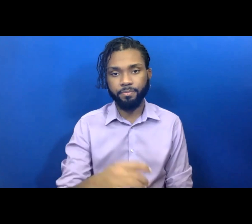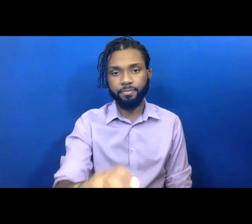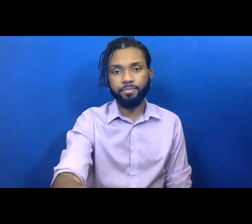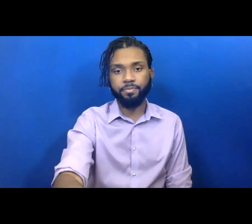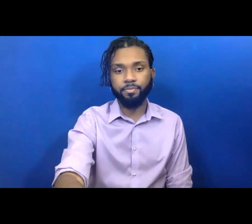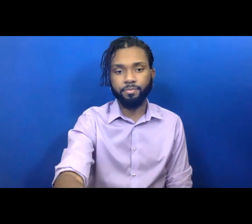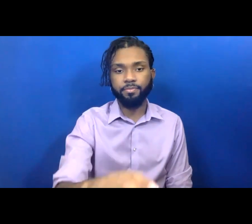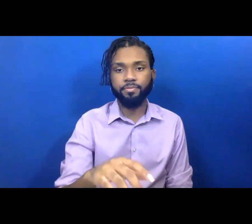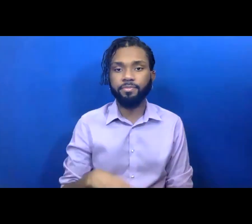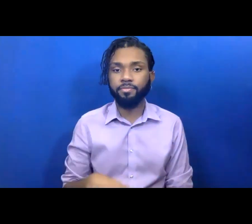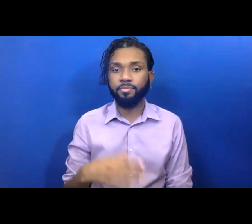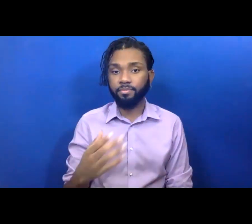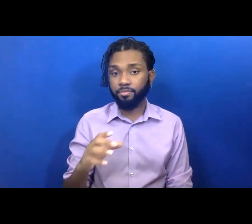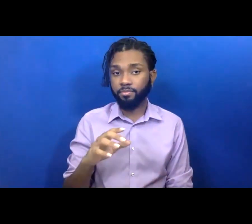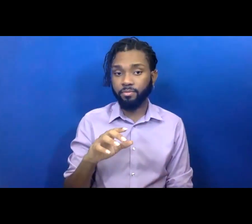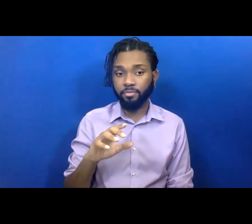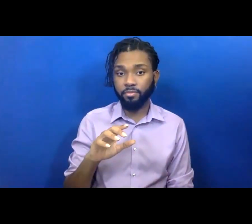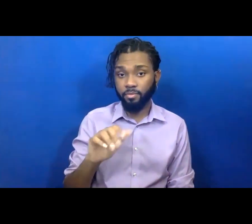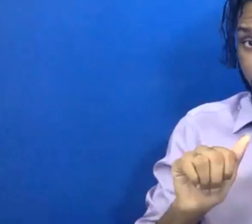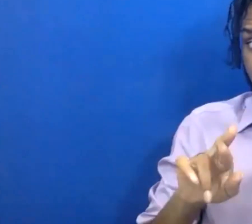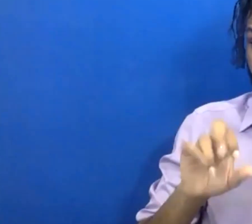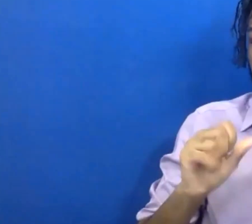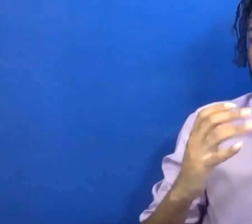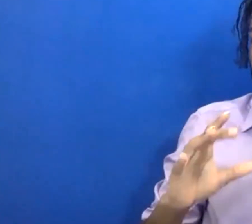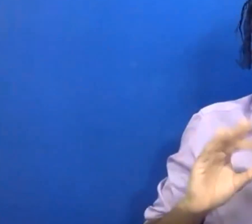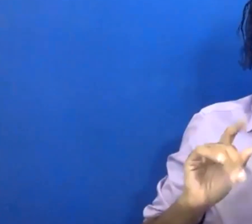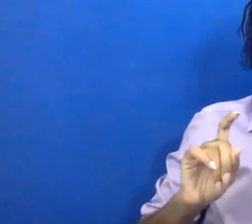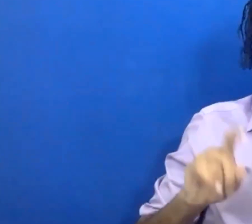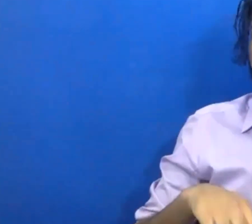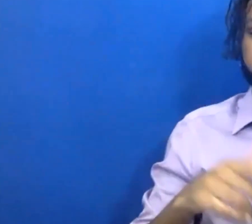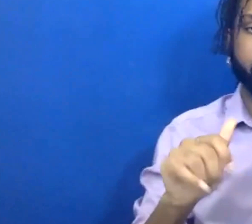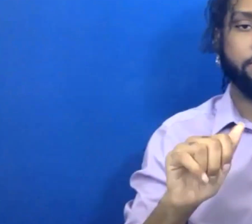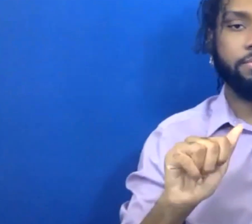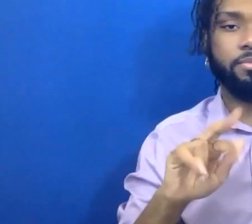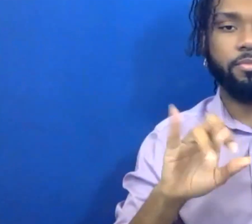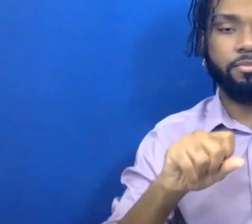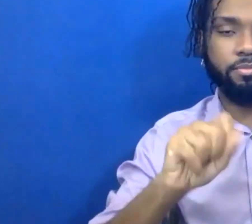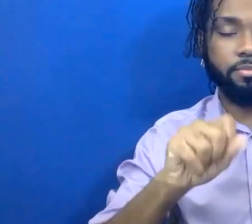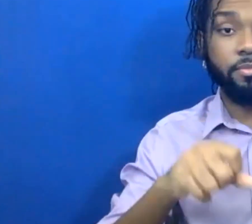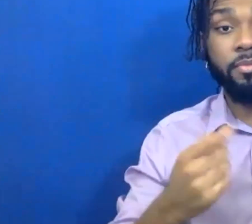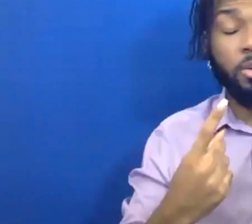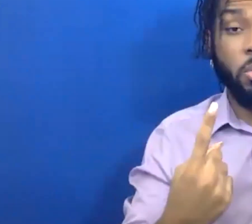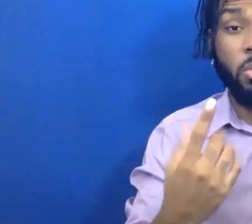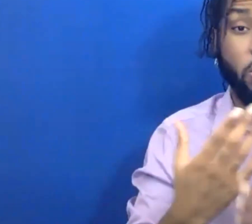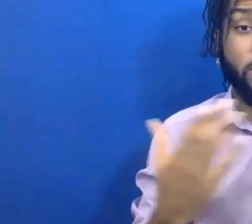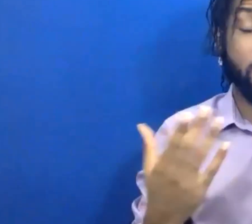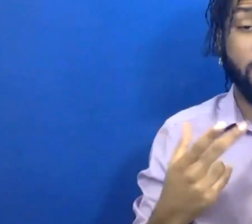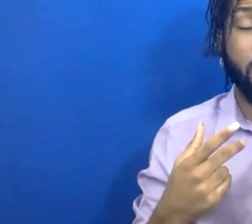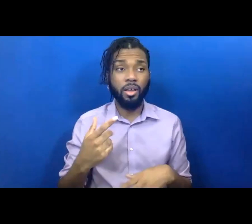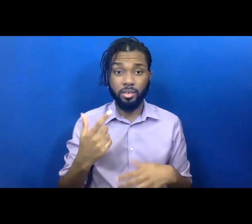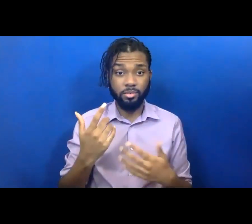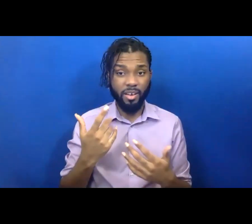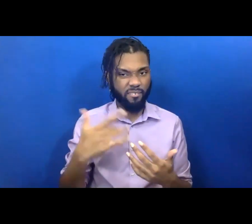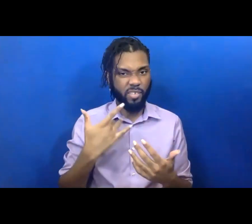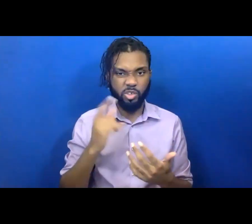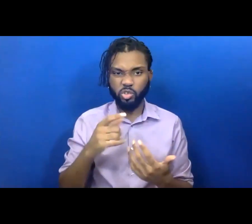Great. Oh, great. Eris, do you want to come on in? Yeah, I can add one more thing. So some of the things I've been thinking about is just having more events like this where